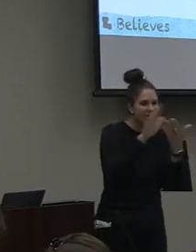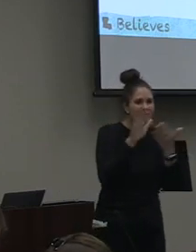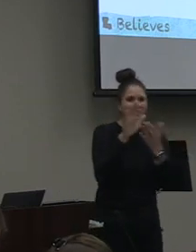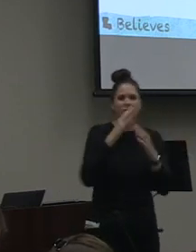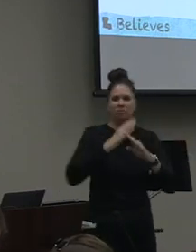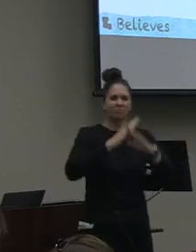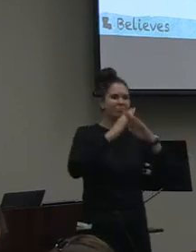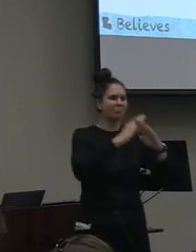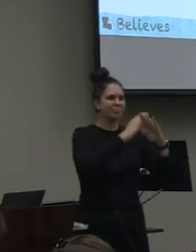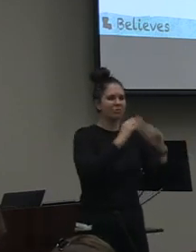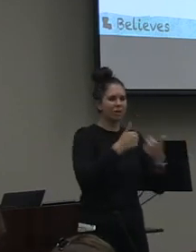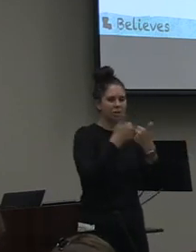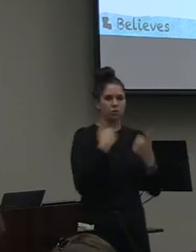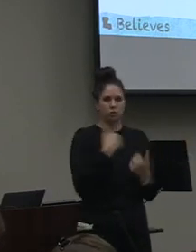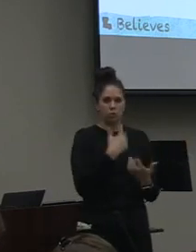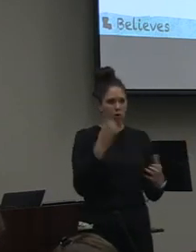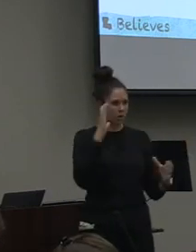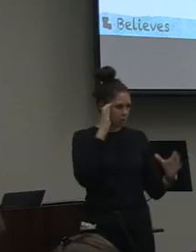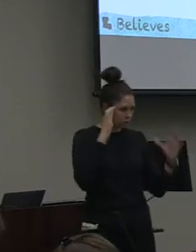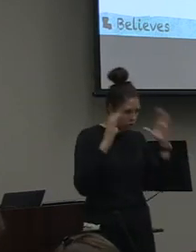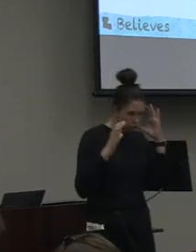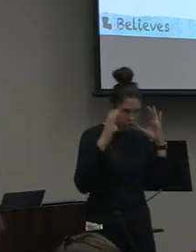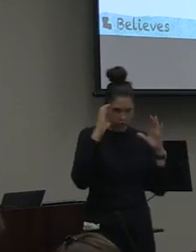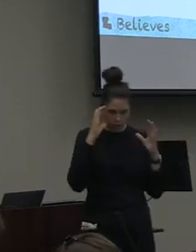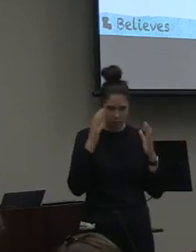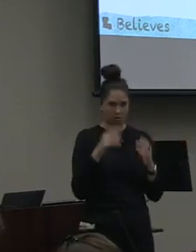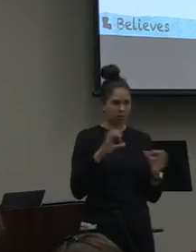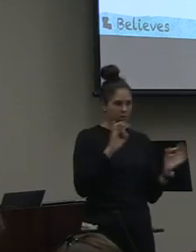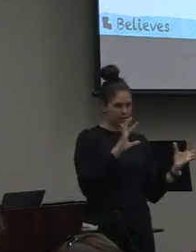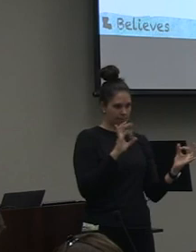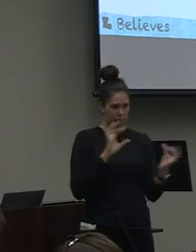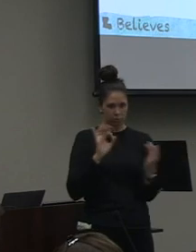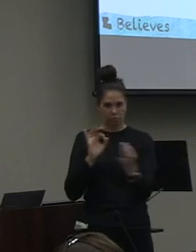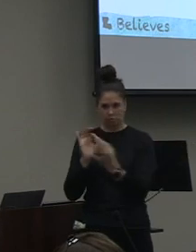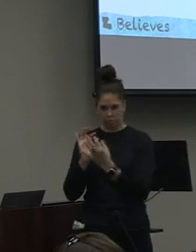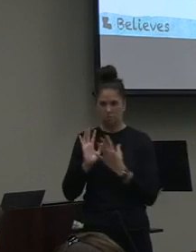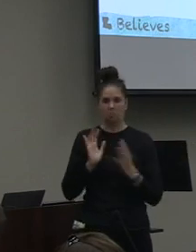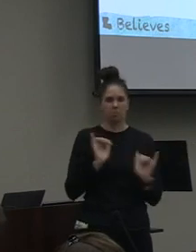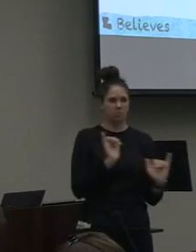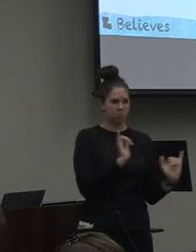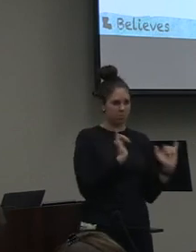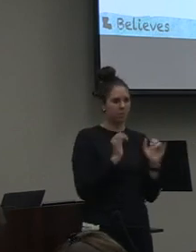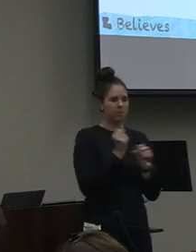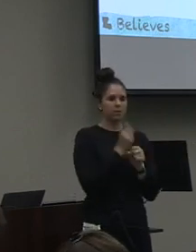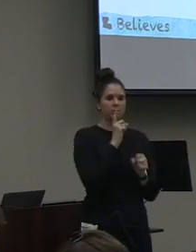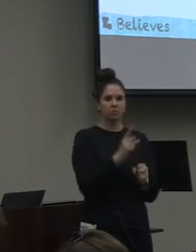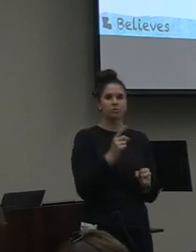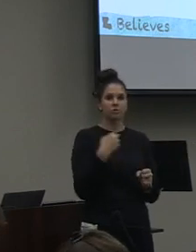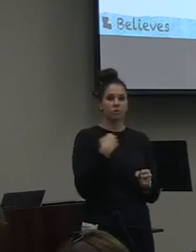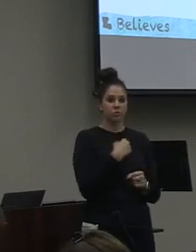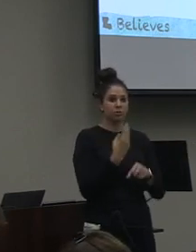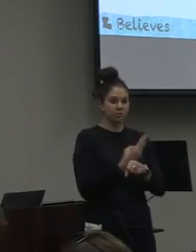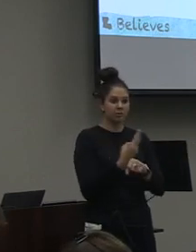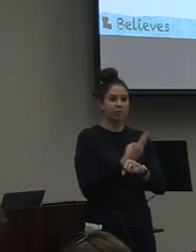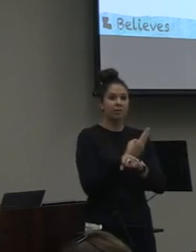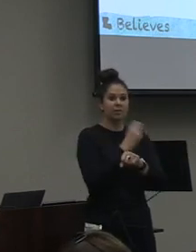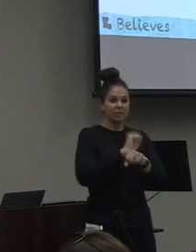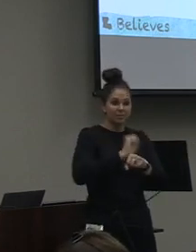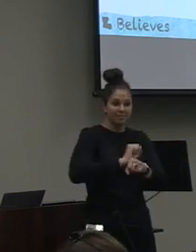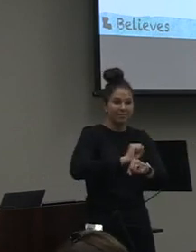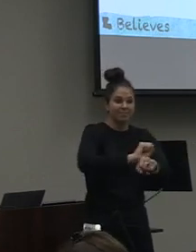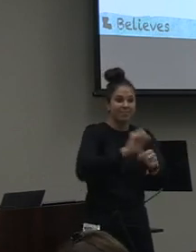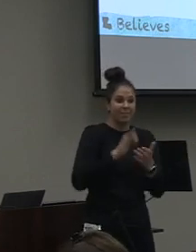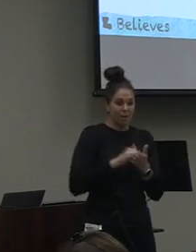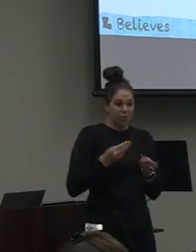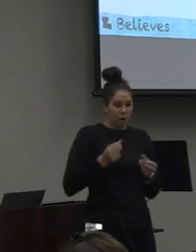it's important that we hear all of that and that we have everyone's input to make sure that the implementation of all of this groundwork that's